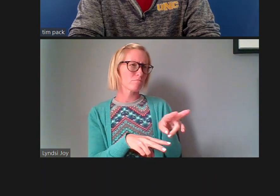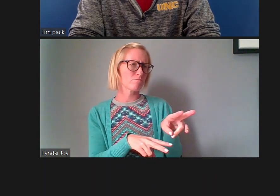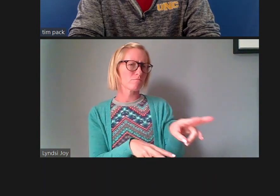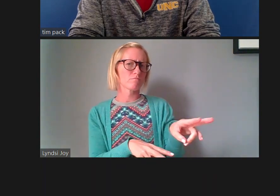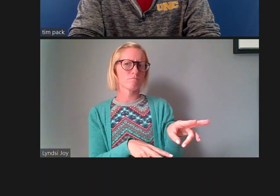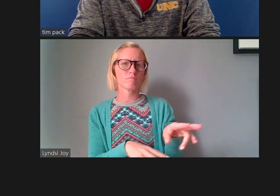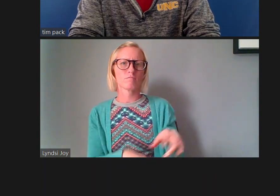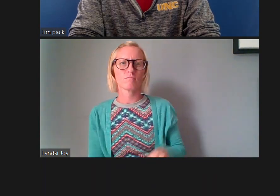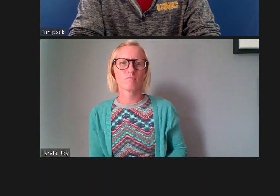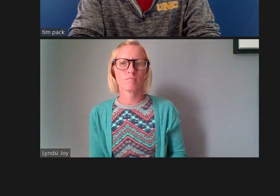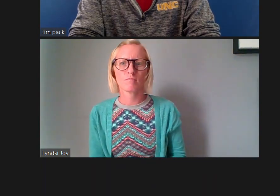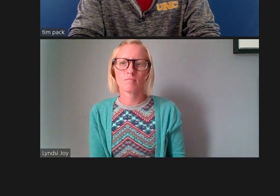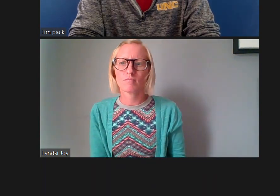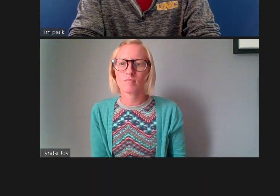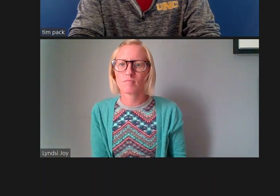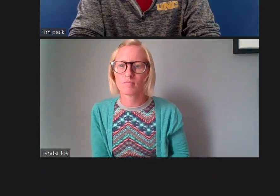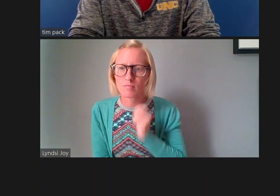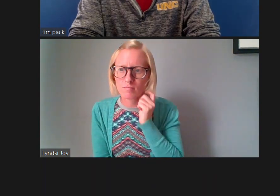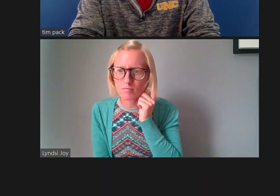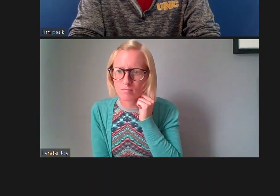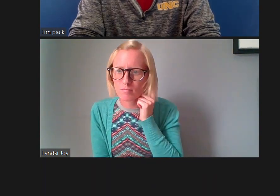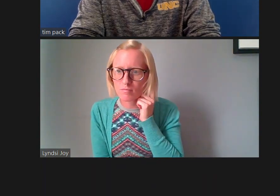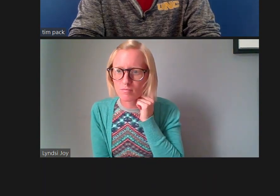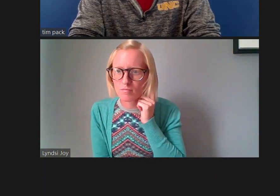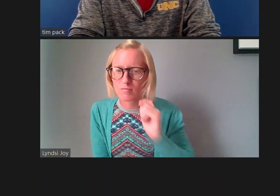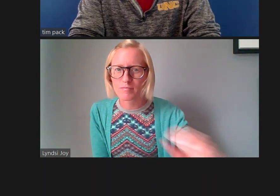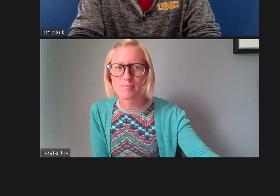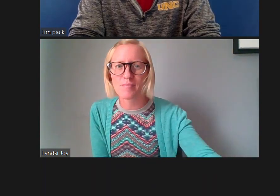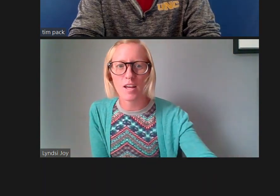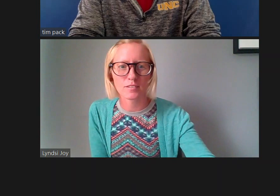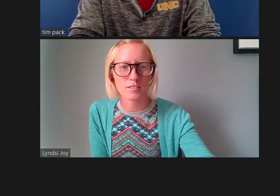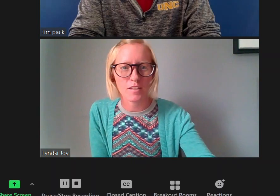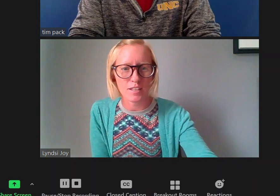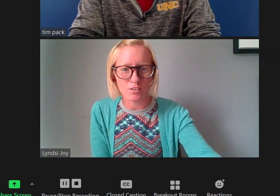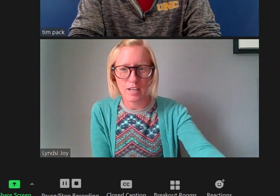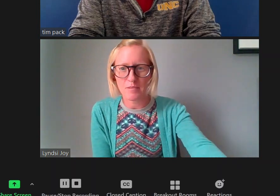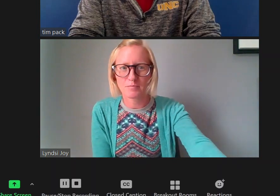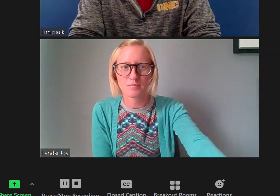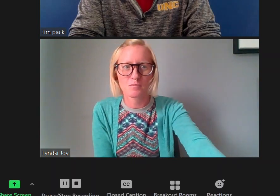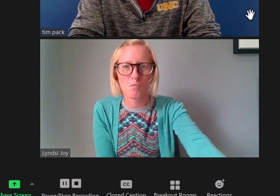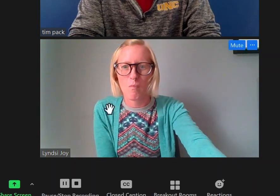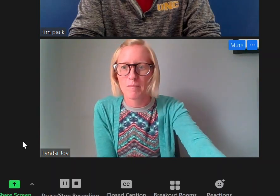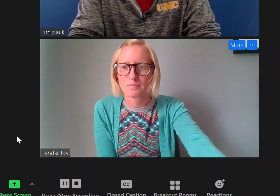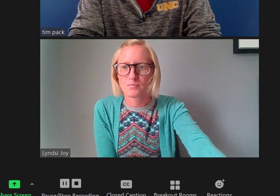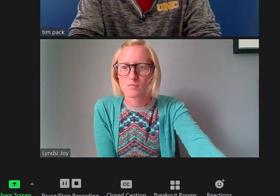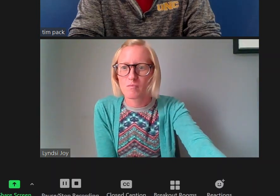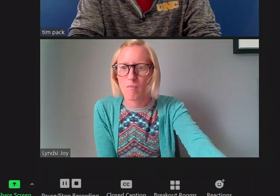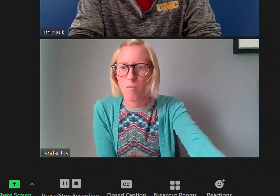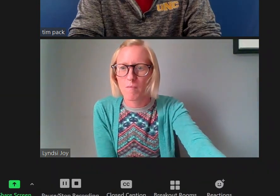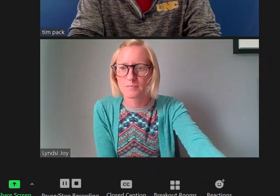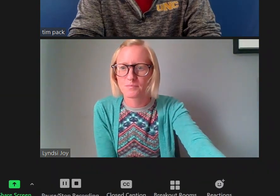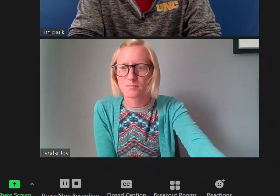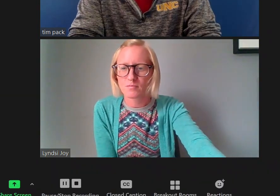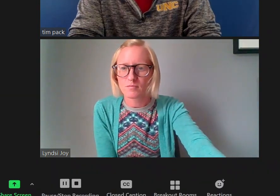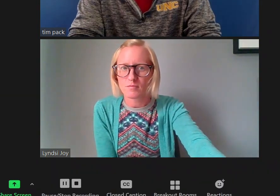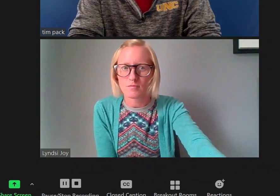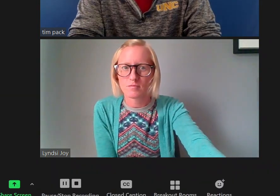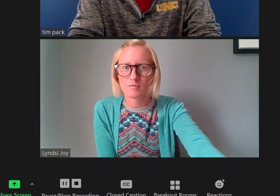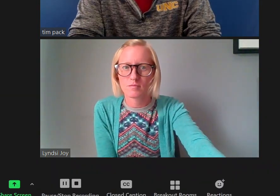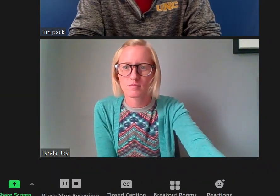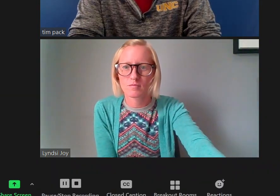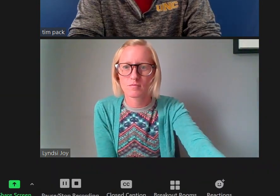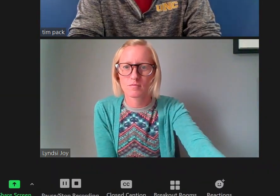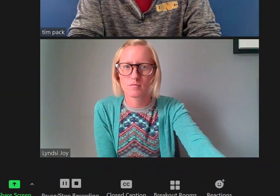fully... The pause was only long enough for them to... Oh, man. Sorry about that. That's okay. I was just trying to bring